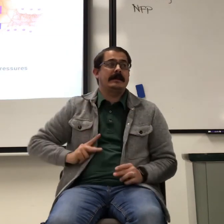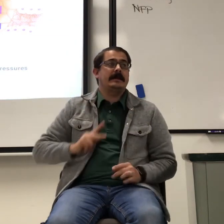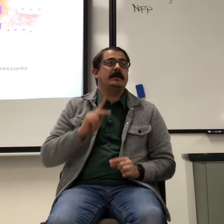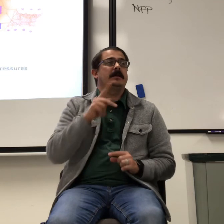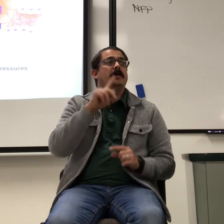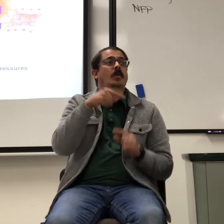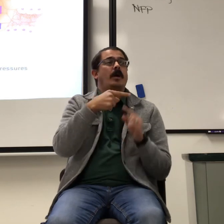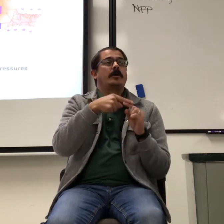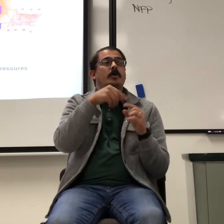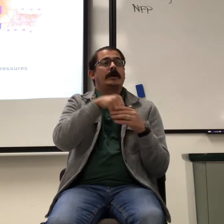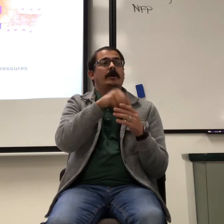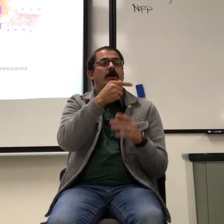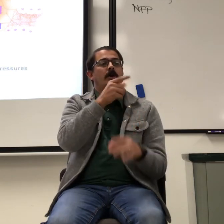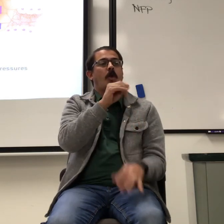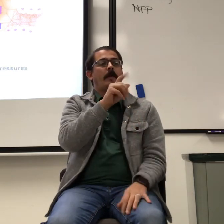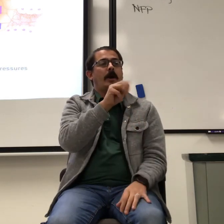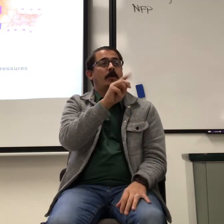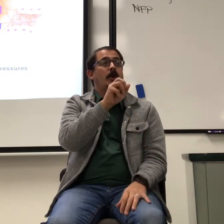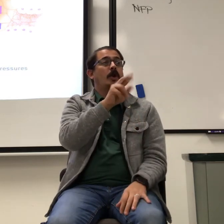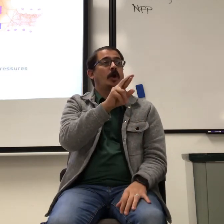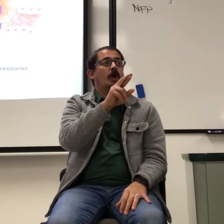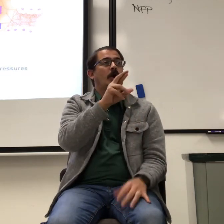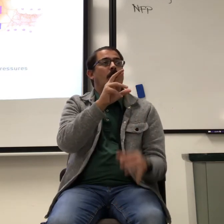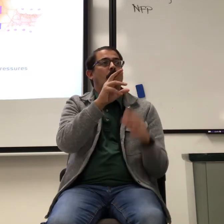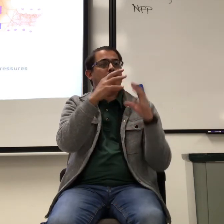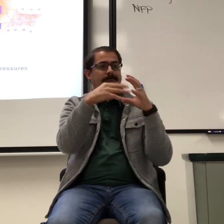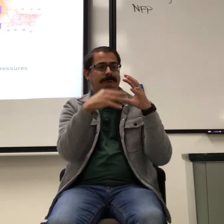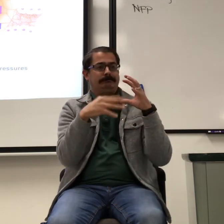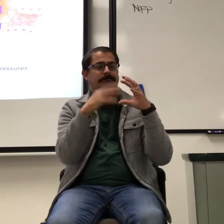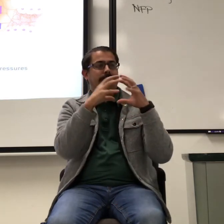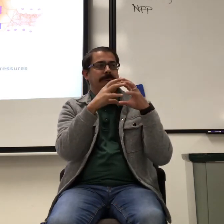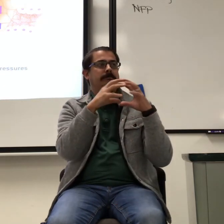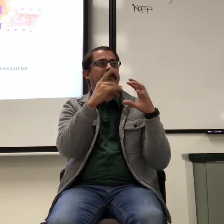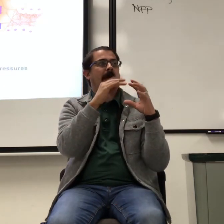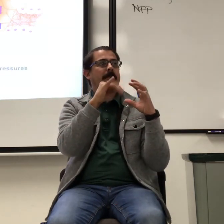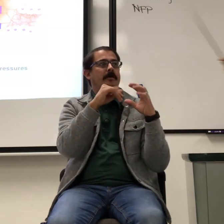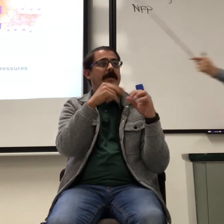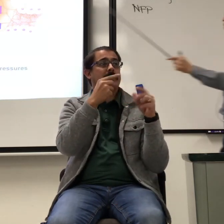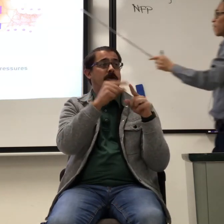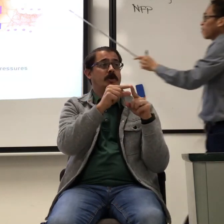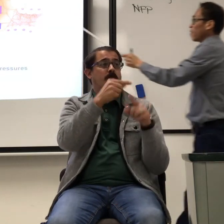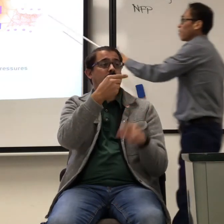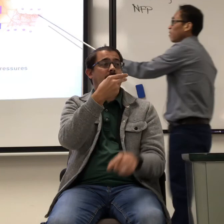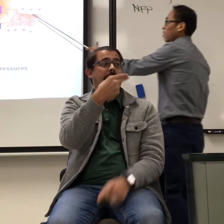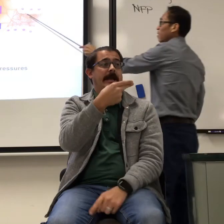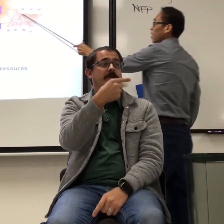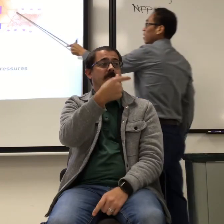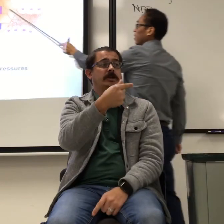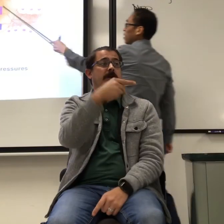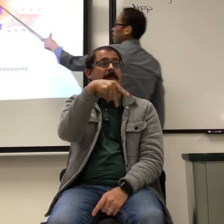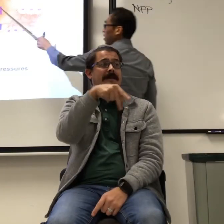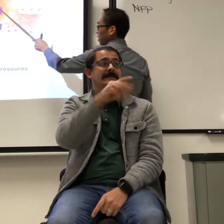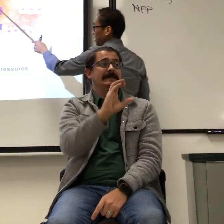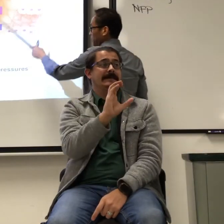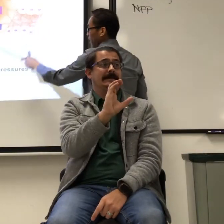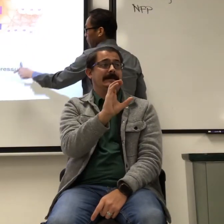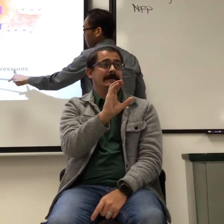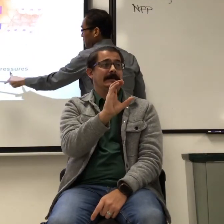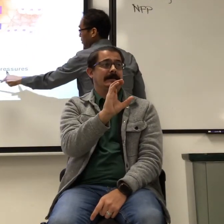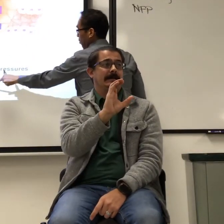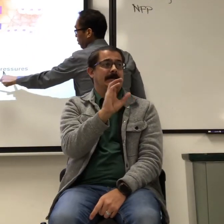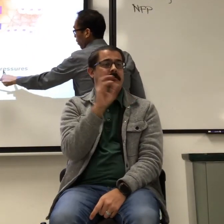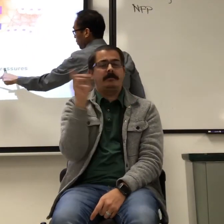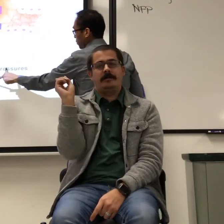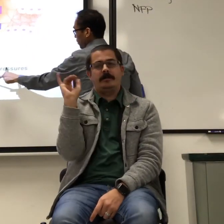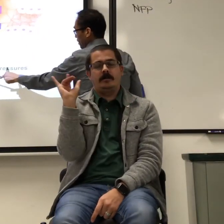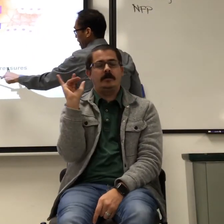to the glomerular capillary, well, that term HPGC, right there, it's down there